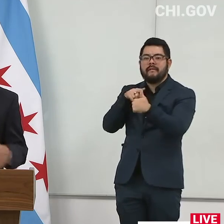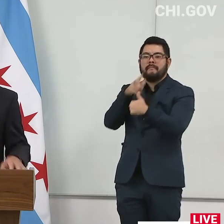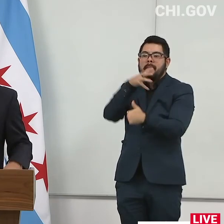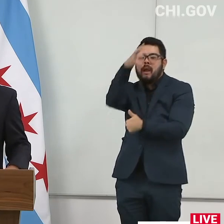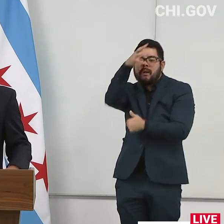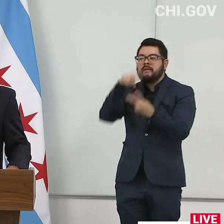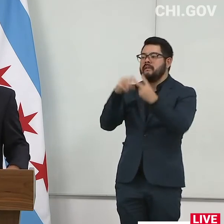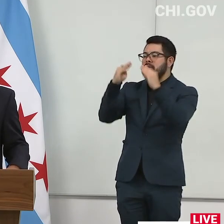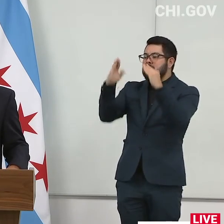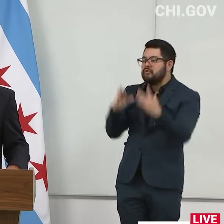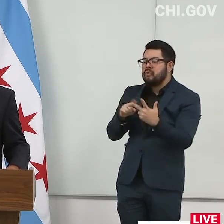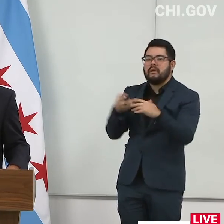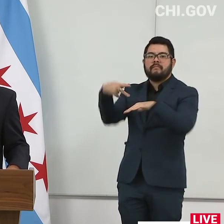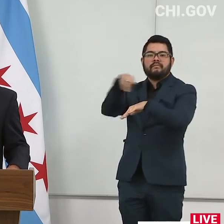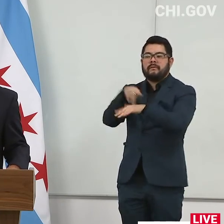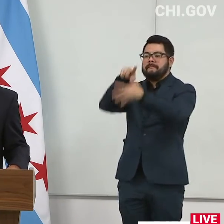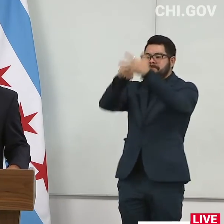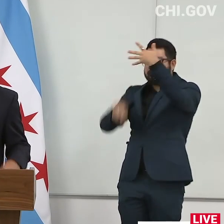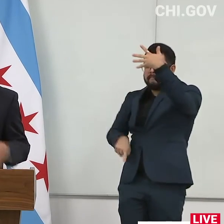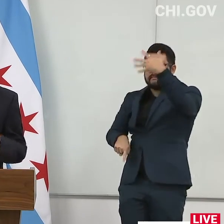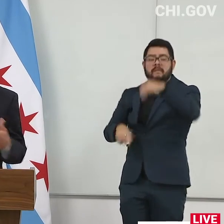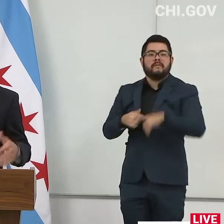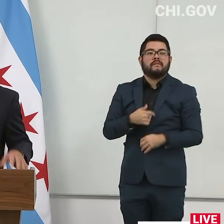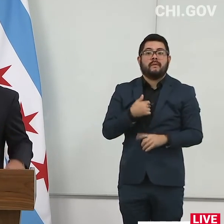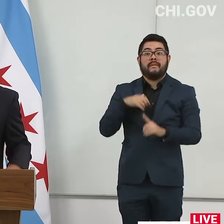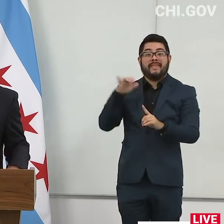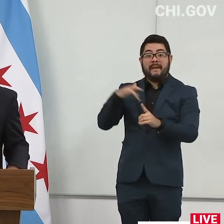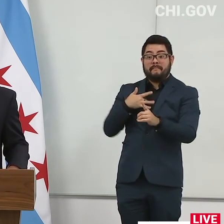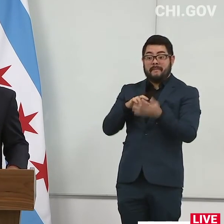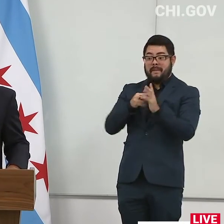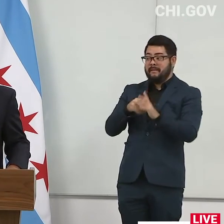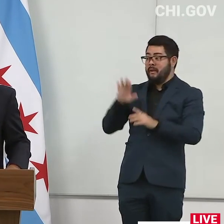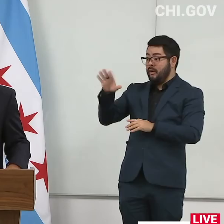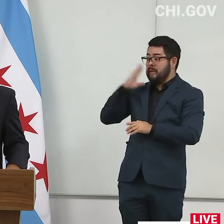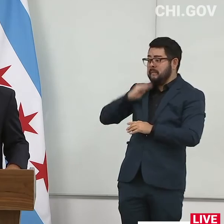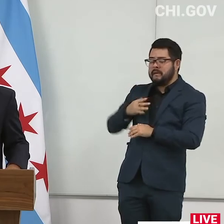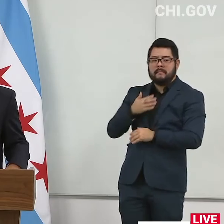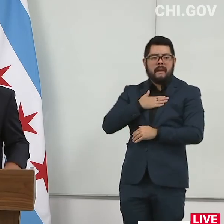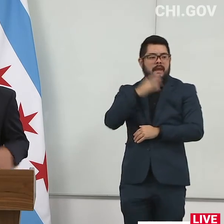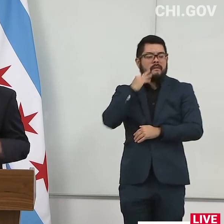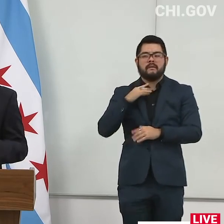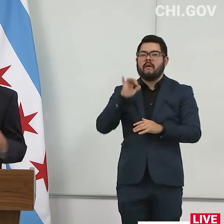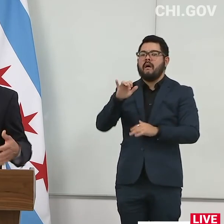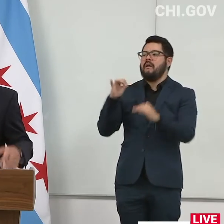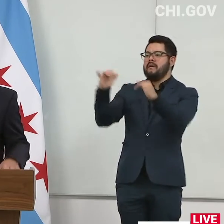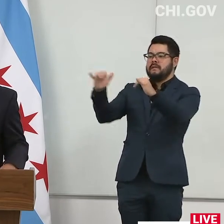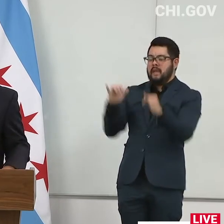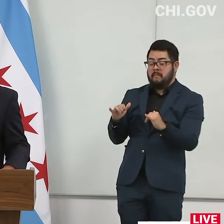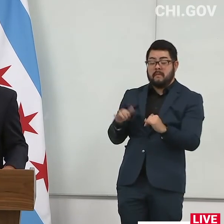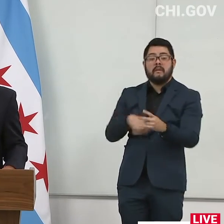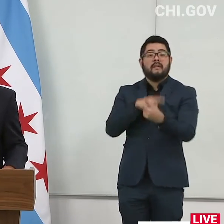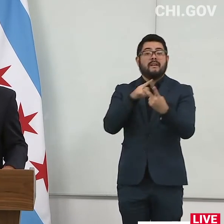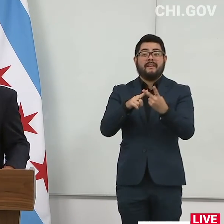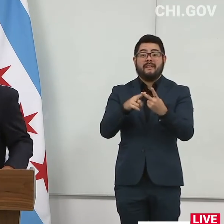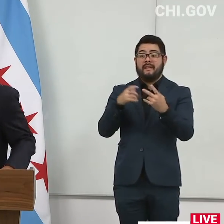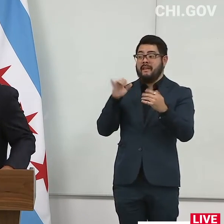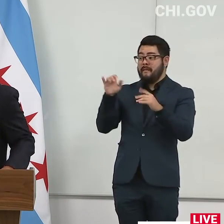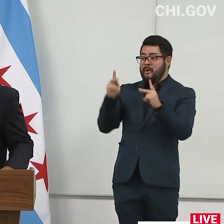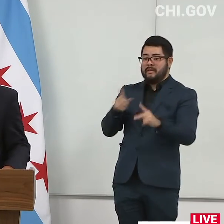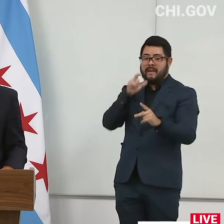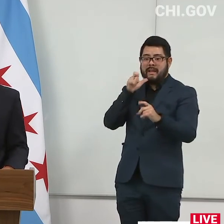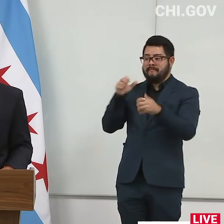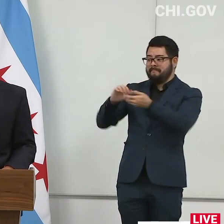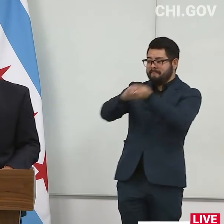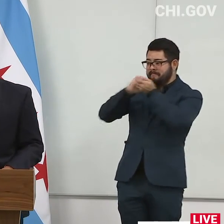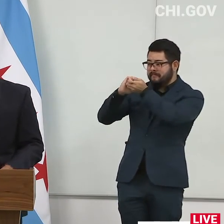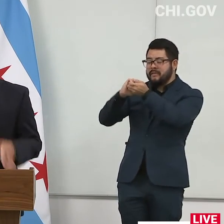see a leader here at CPS that I know has gone through the things that I've gone through as a CPS parent, student, and now somebody that works alongside. So thank you for the